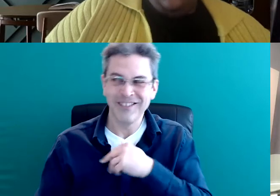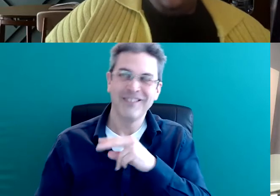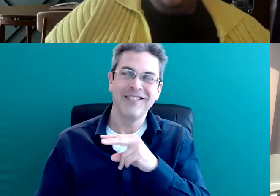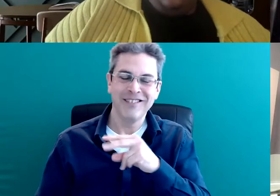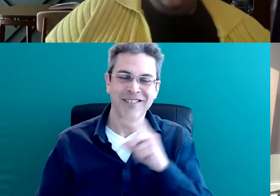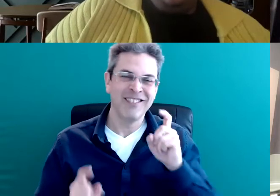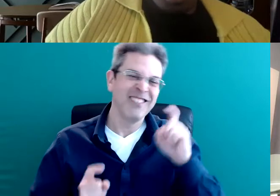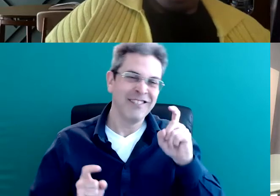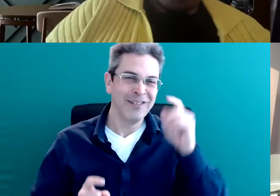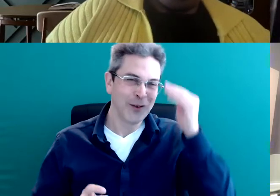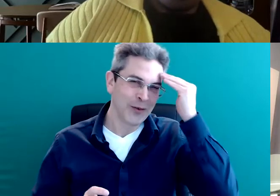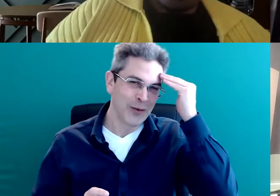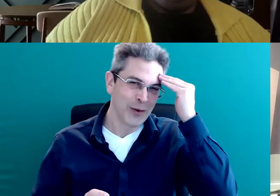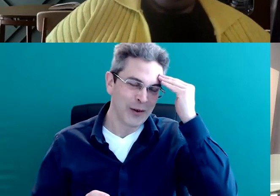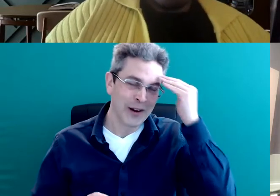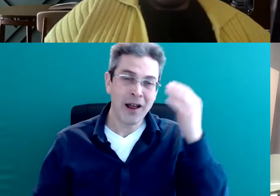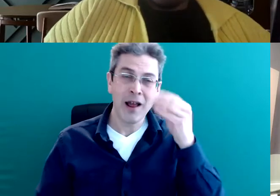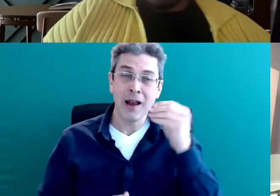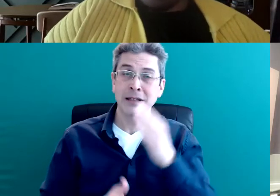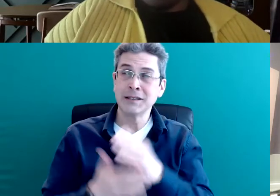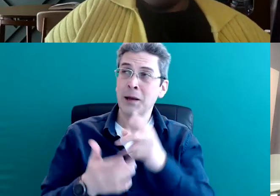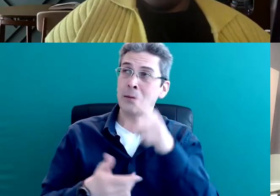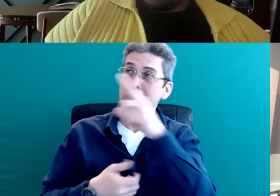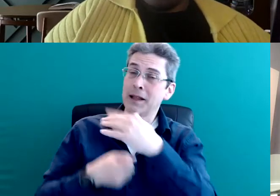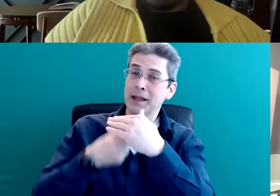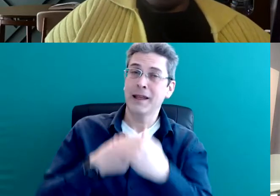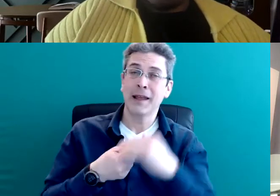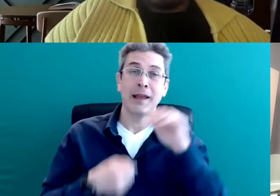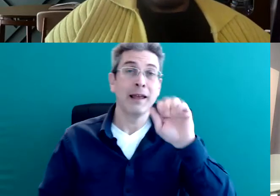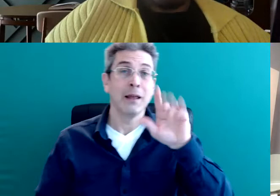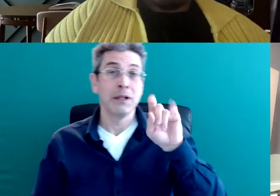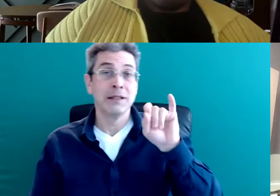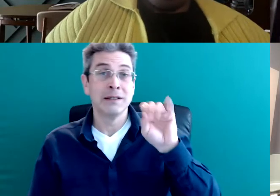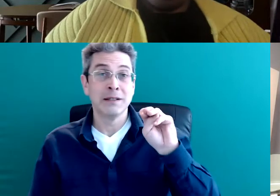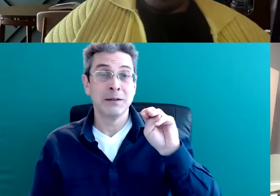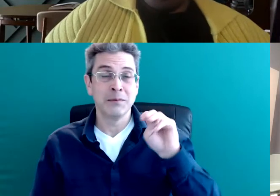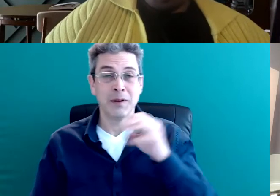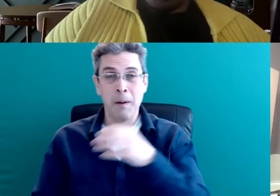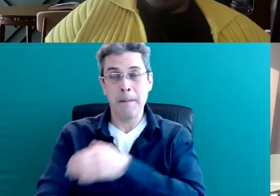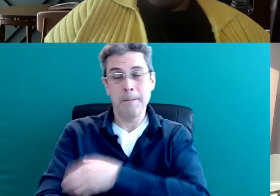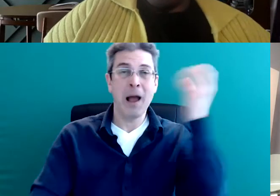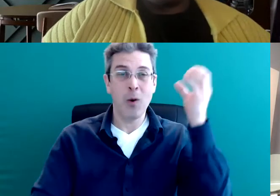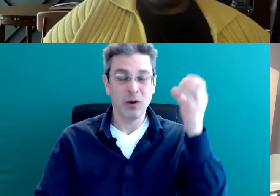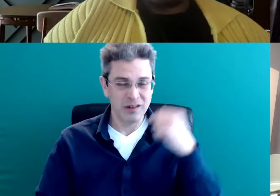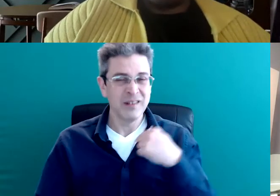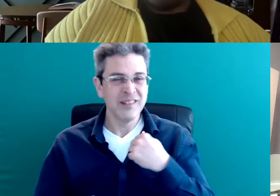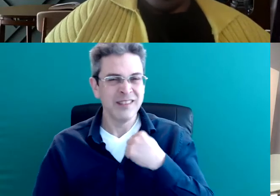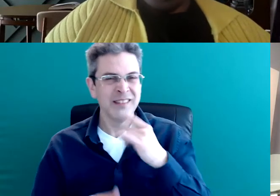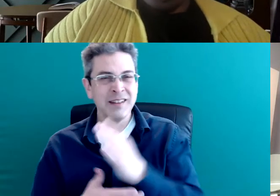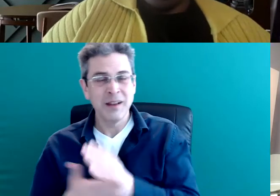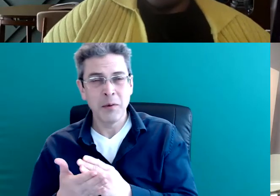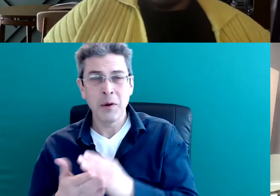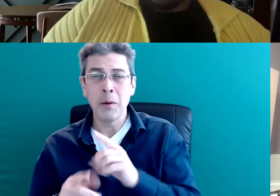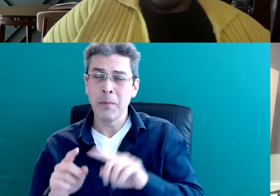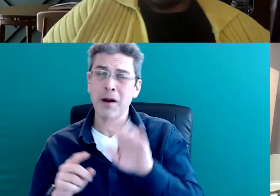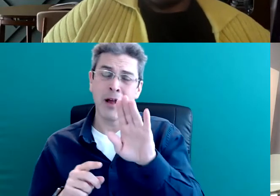the fangs out of some of the ableism we experience. And that's not to say that what we experience isn't dangerous in a lot of cases, but it's also freaking